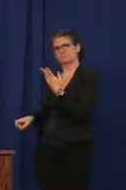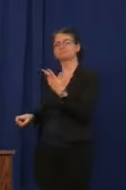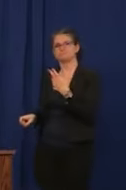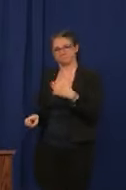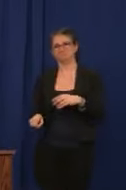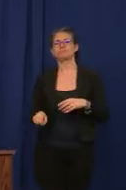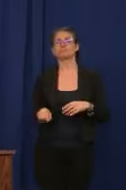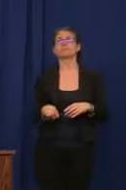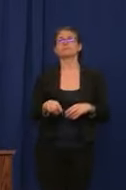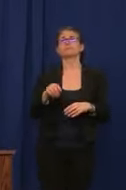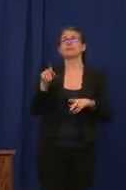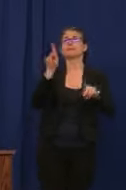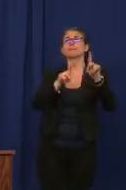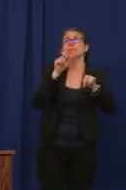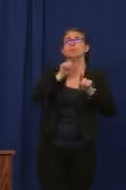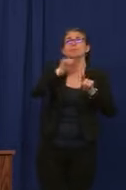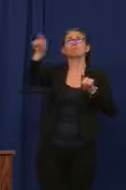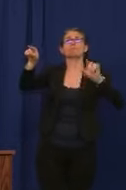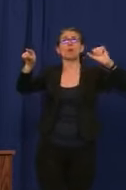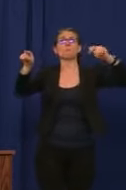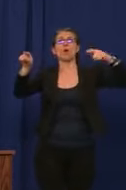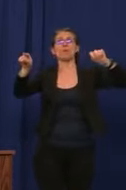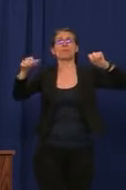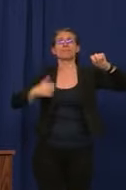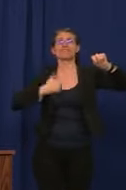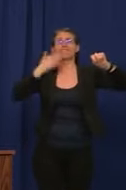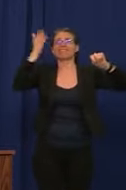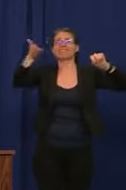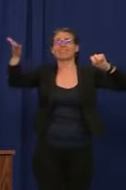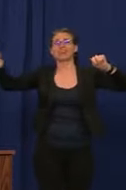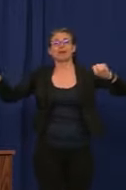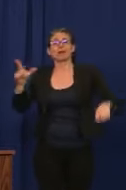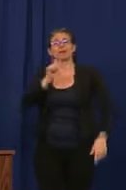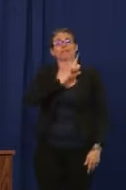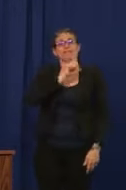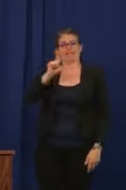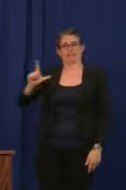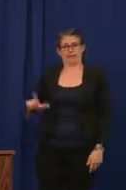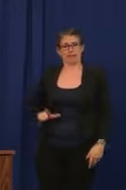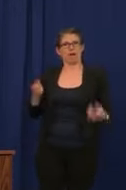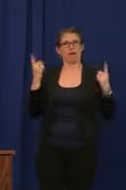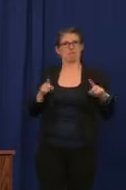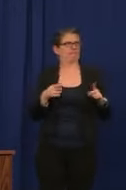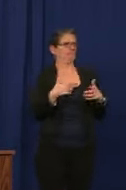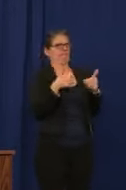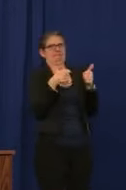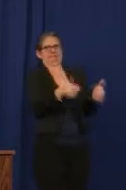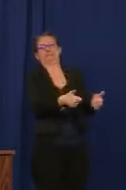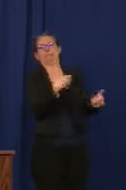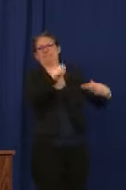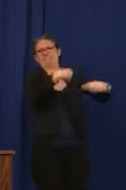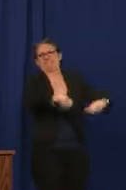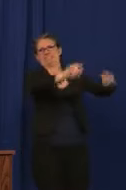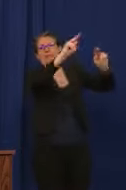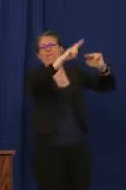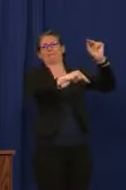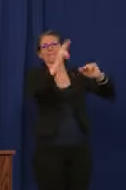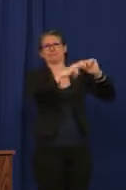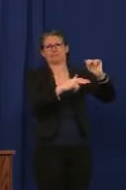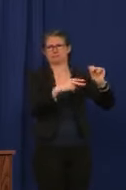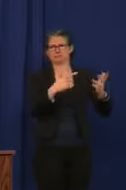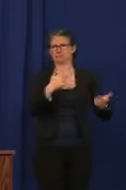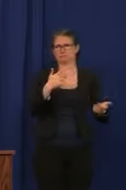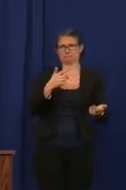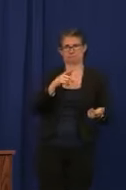their building or want to bring in people to take photos or show the apartment? And then also, we've heard from someone who works with domestic violence